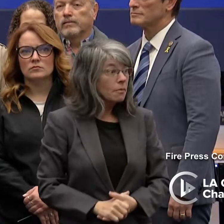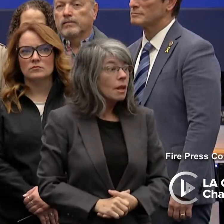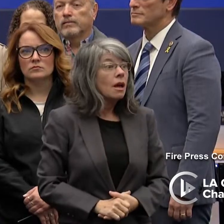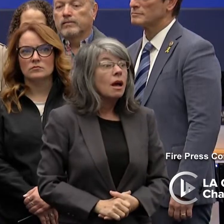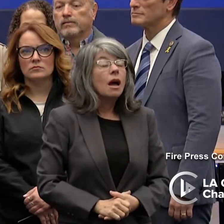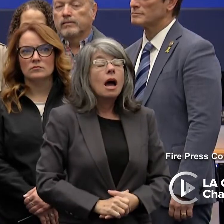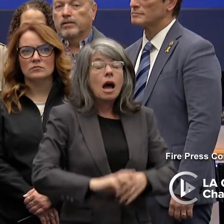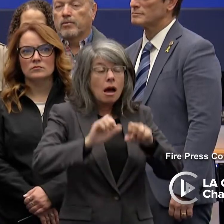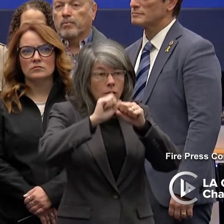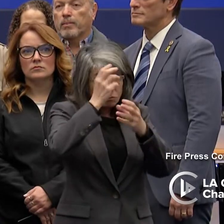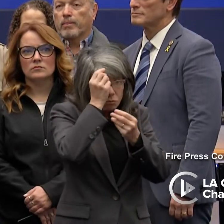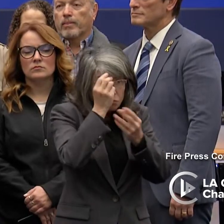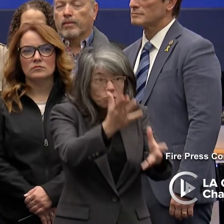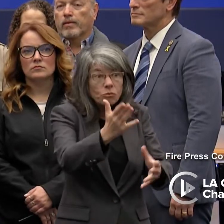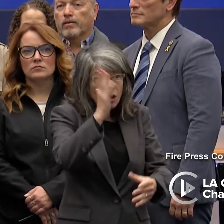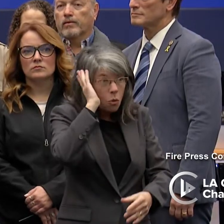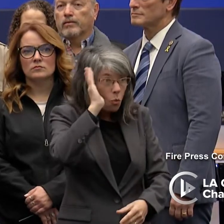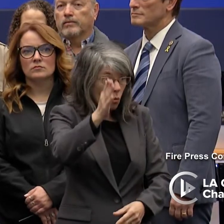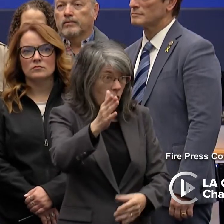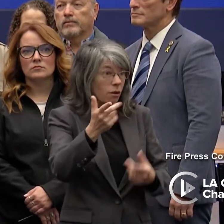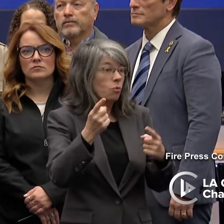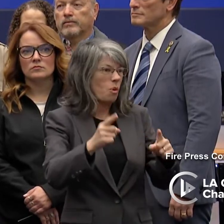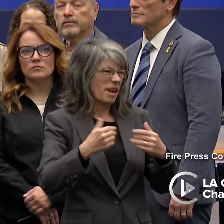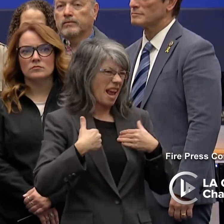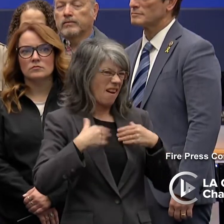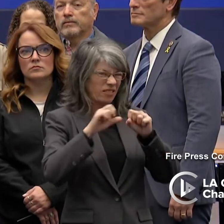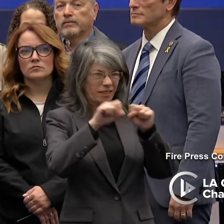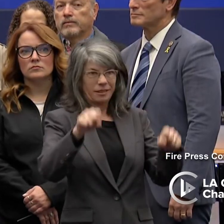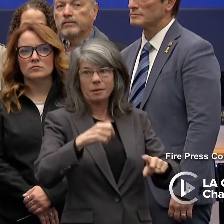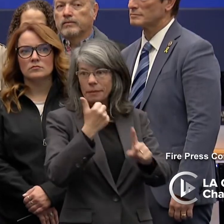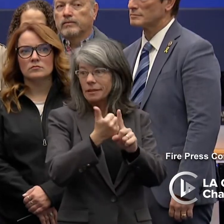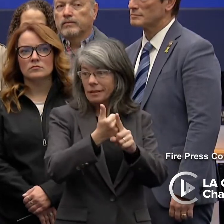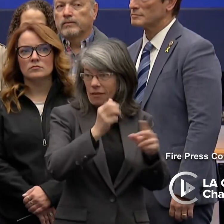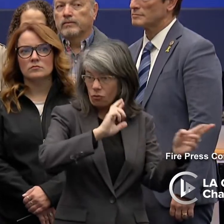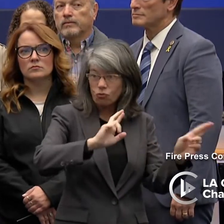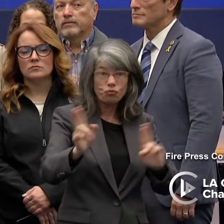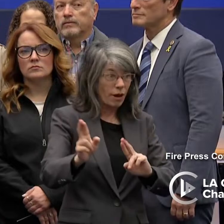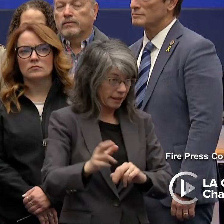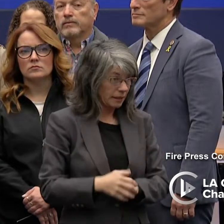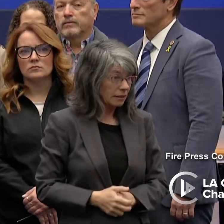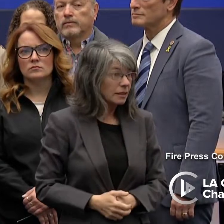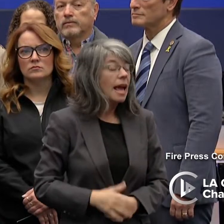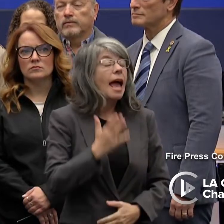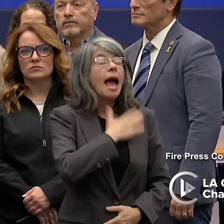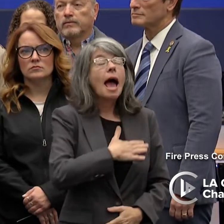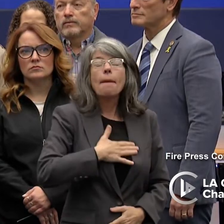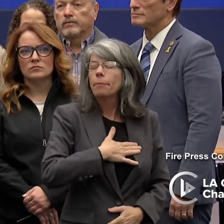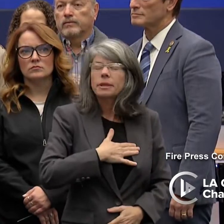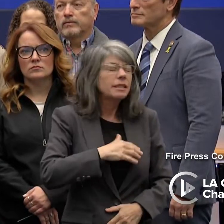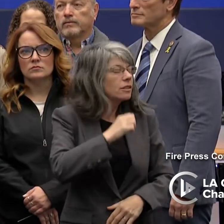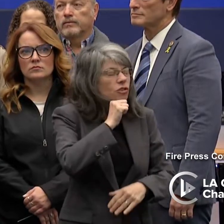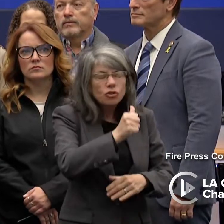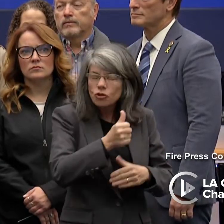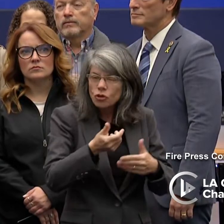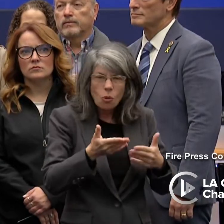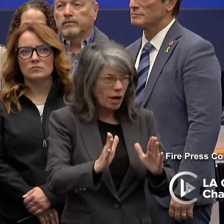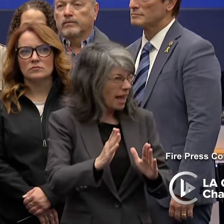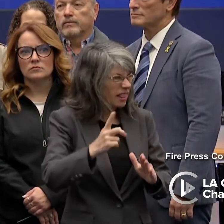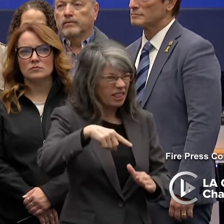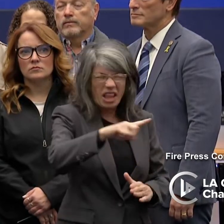a press briefing when we have that system up and running. And please do not let